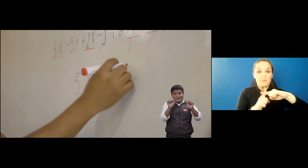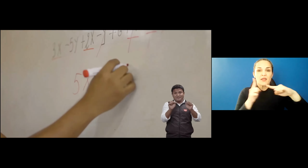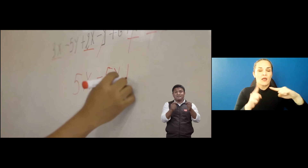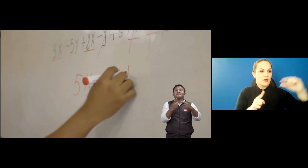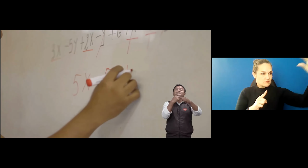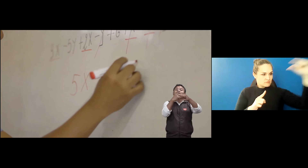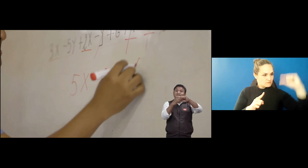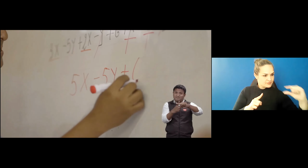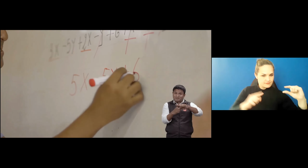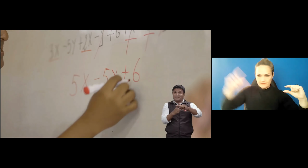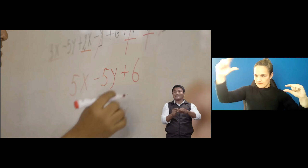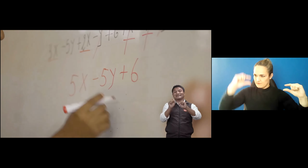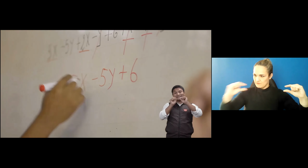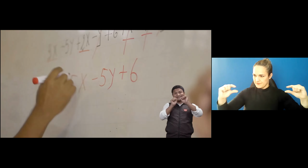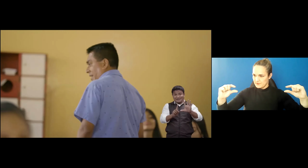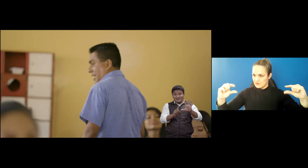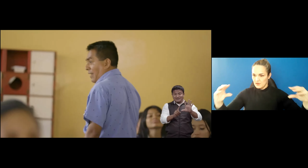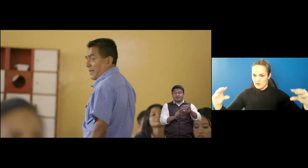elements are